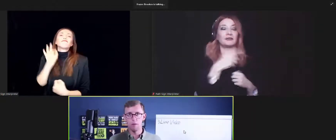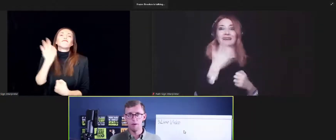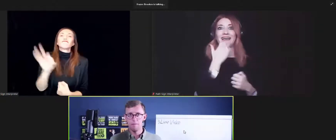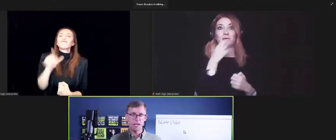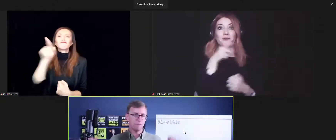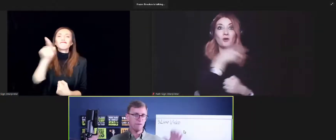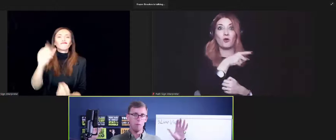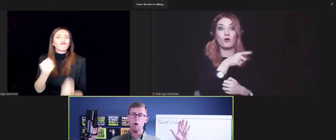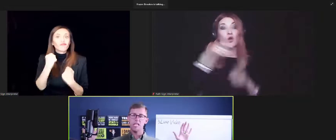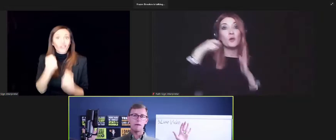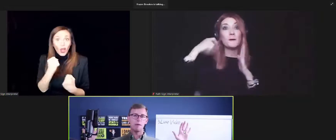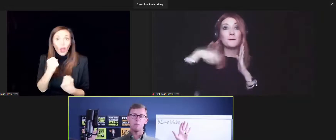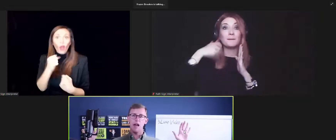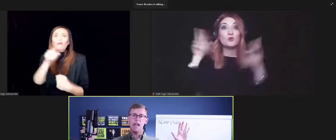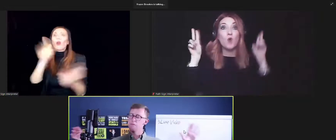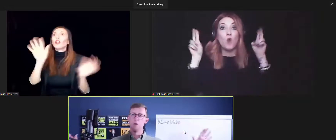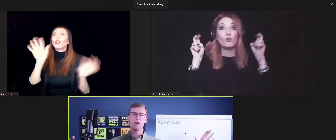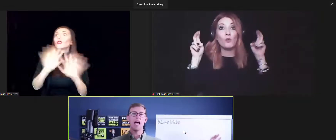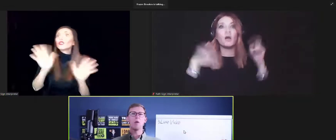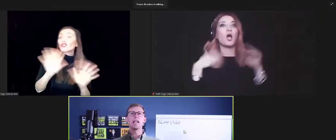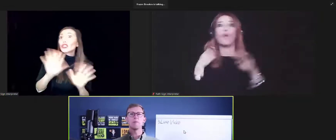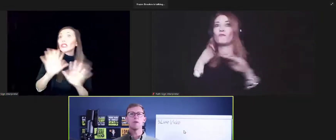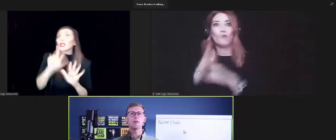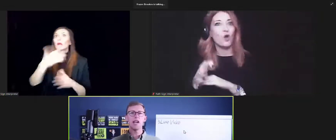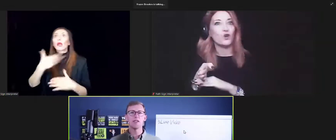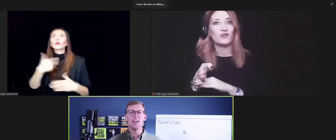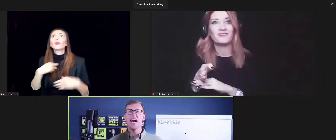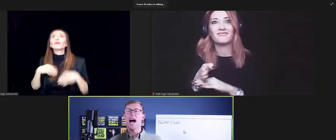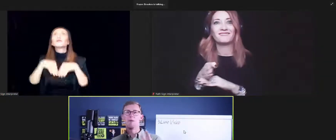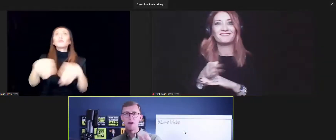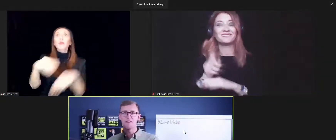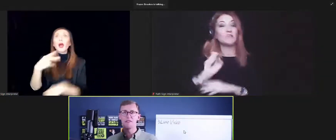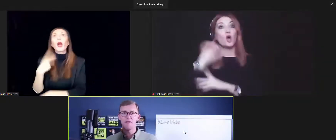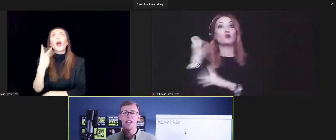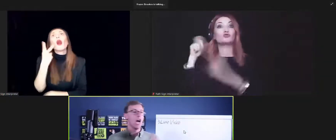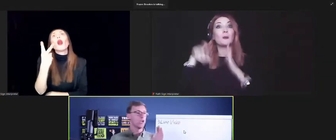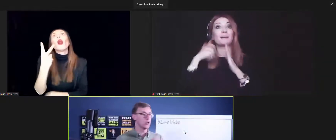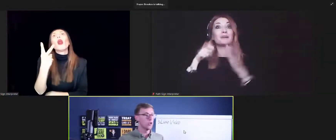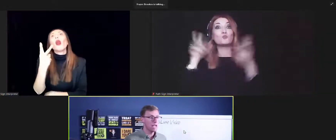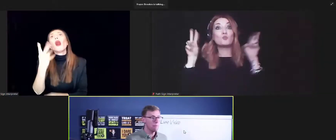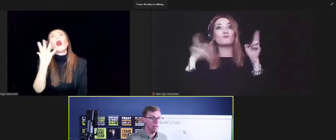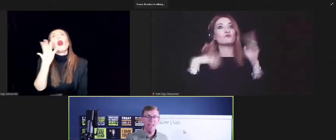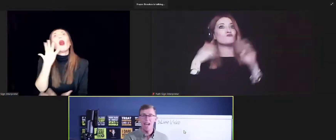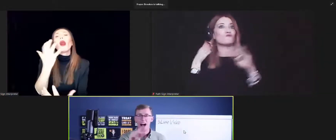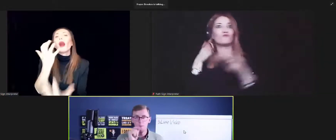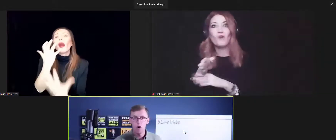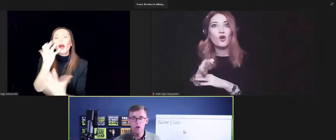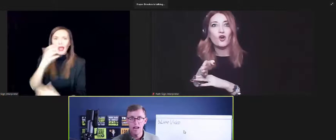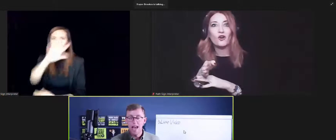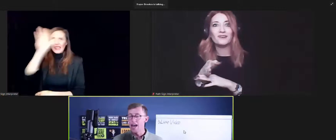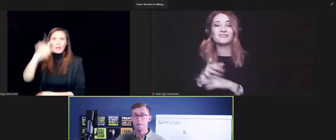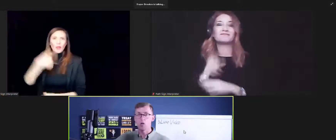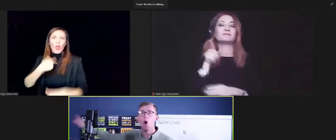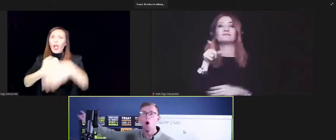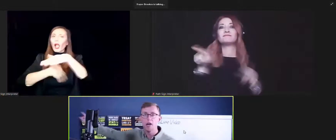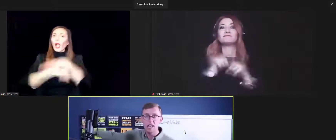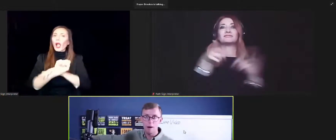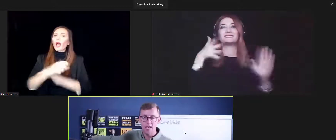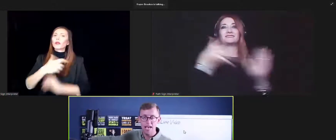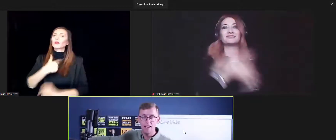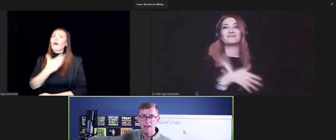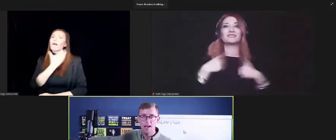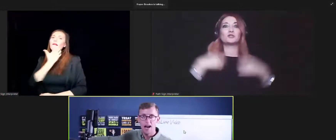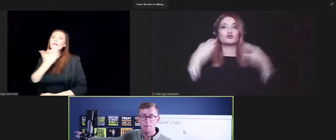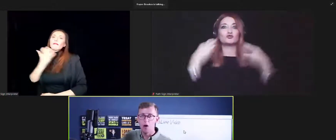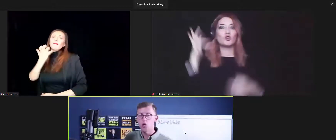Club. Best football team on the planet. Don't care what anyone says. I'm a raving fan. As soon as they play, I'm watching it and I'm talking about